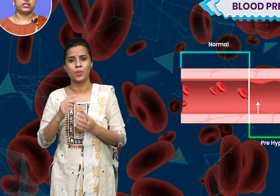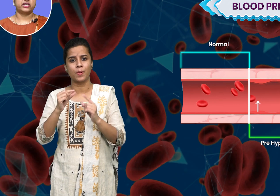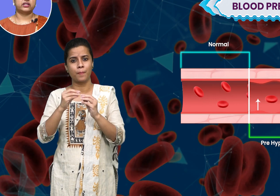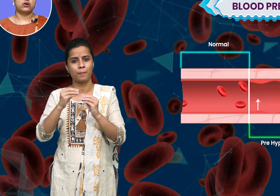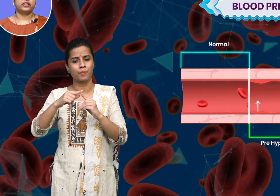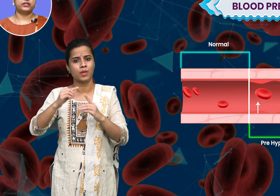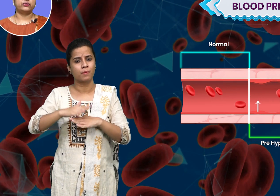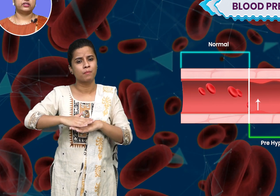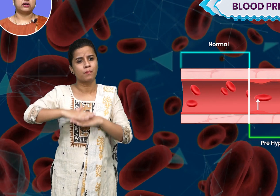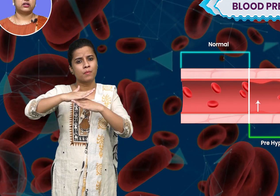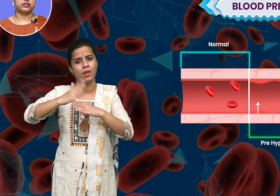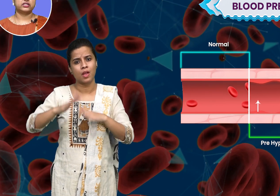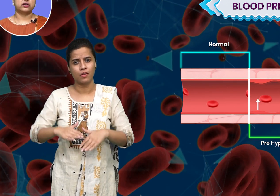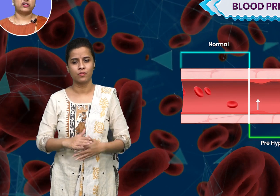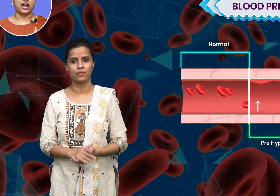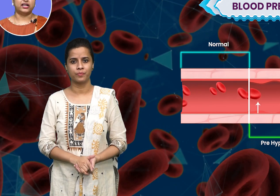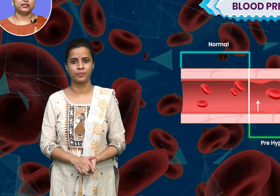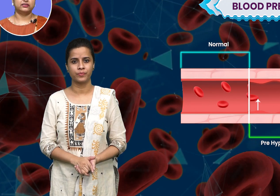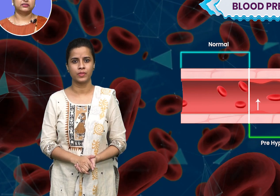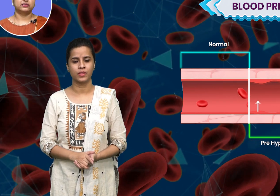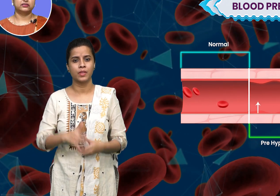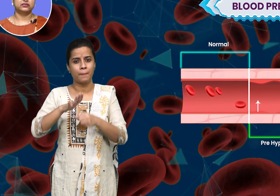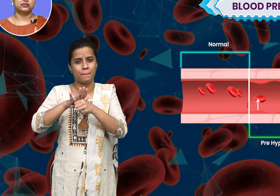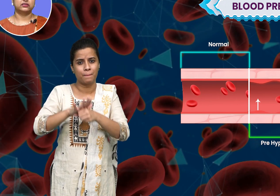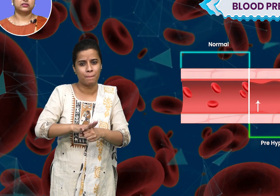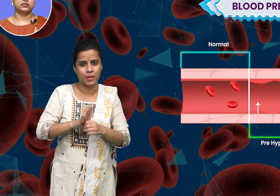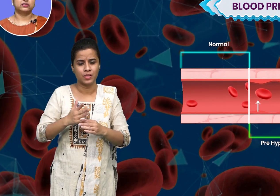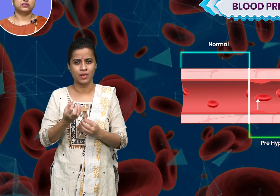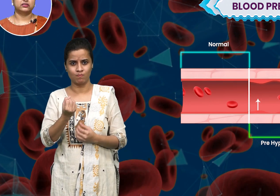The pressure recorded during the contraction of heart